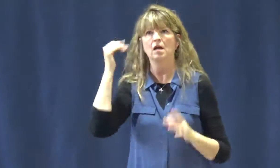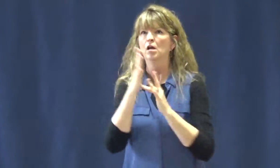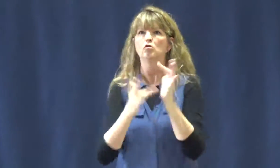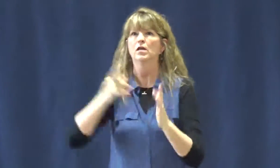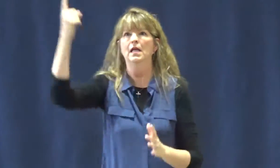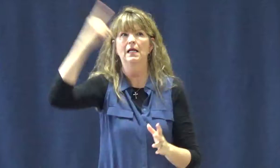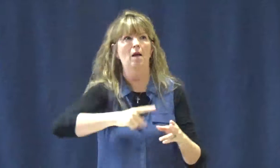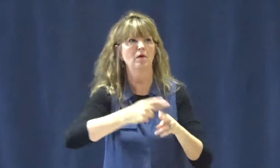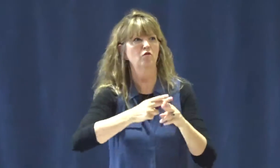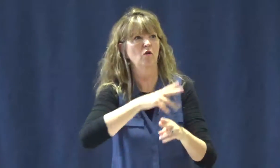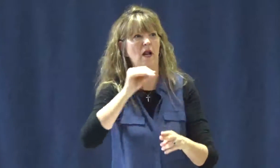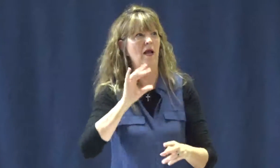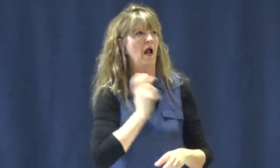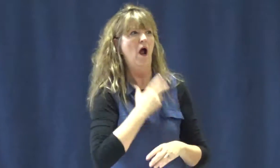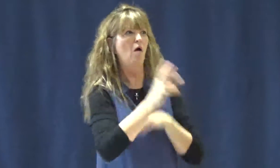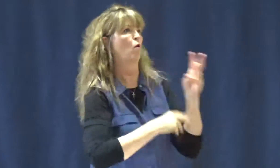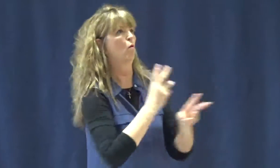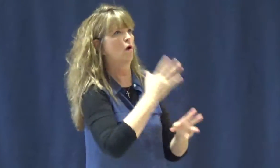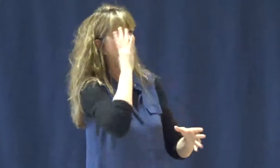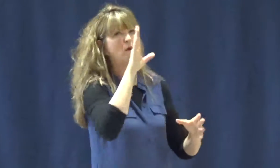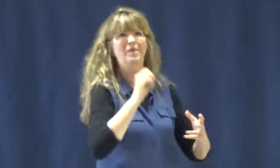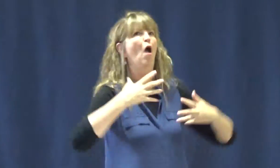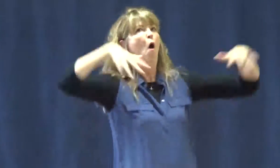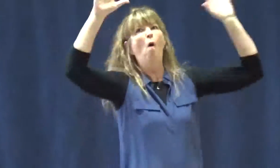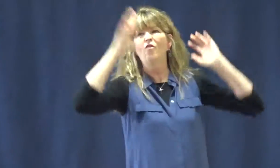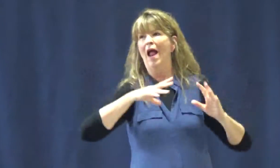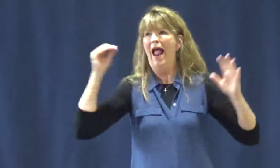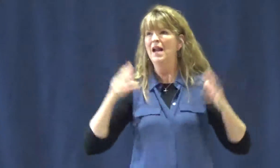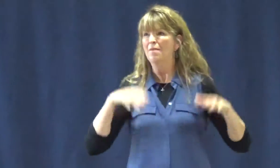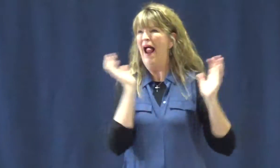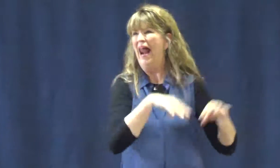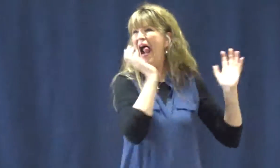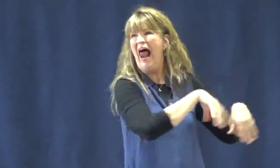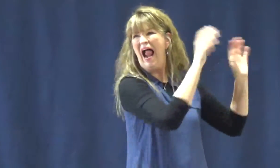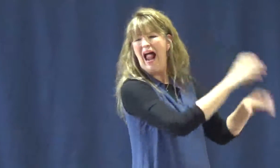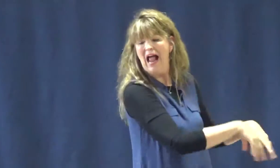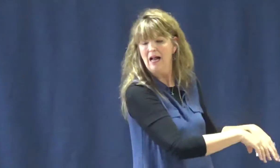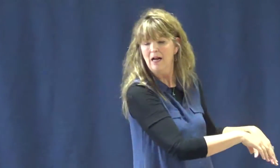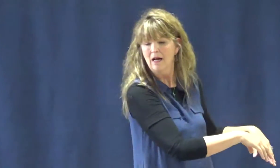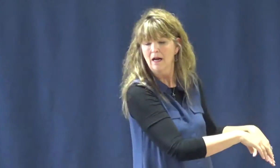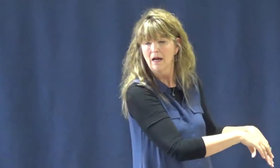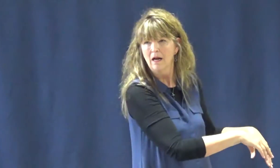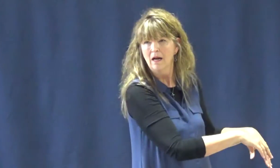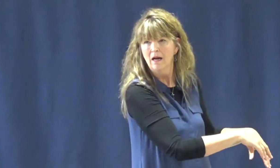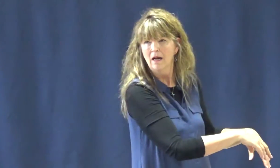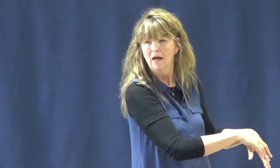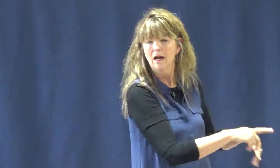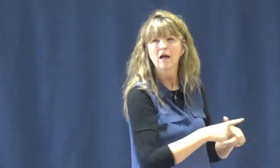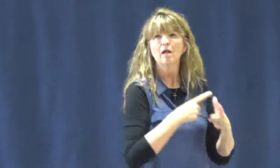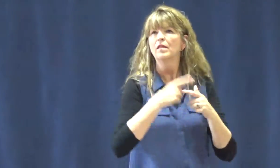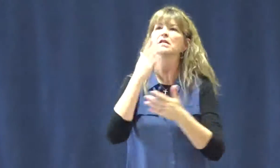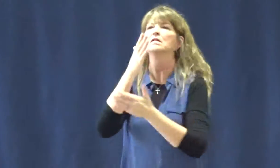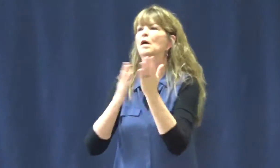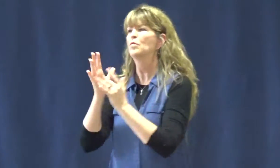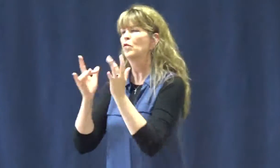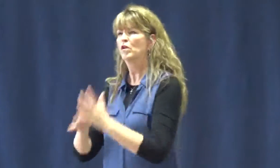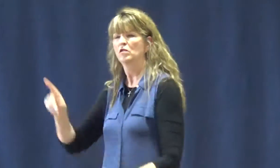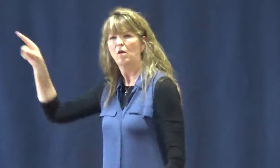freaking out, and they're buying things because Jesus is going to be coming soon, and blah, blah, blah, blah, blah. So then